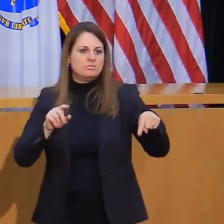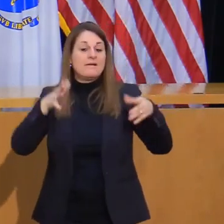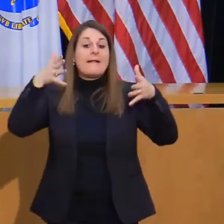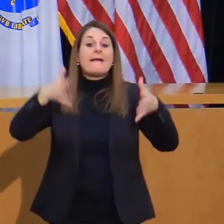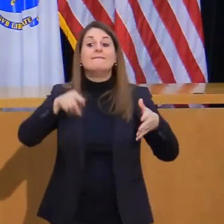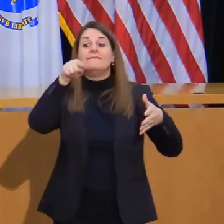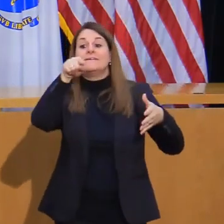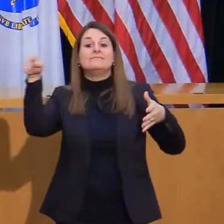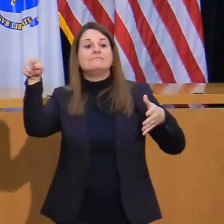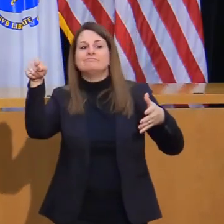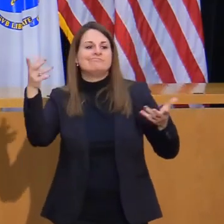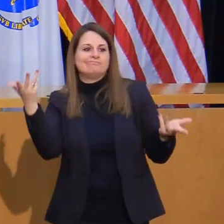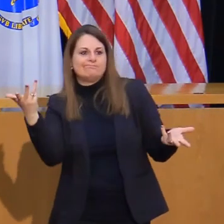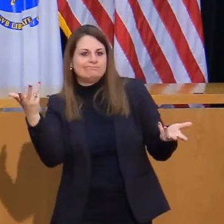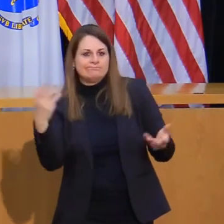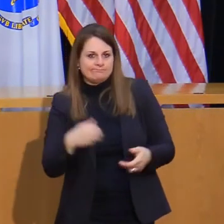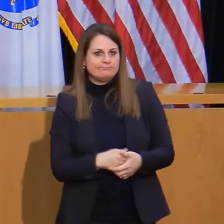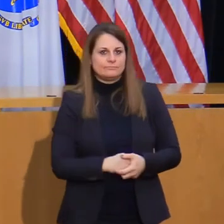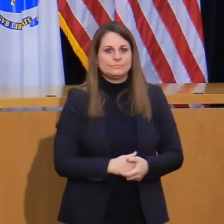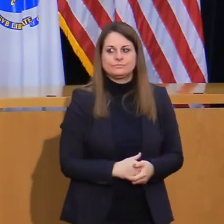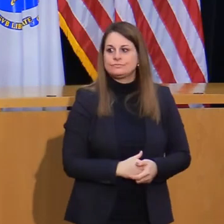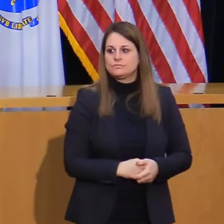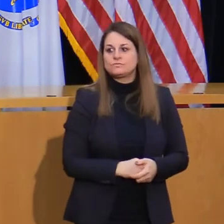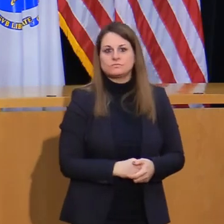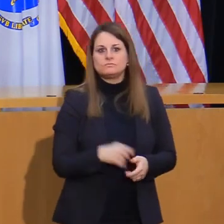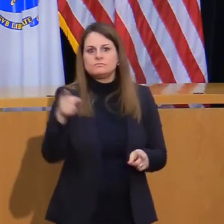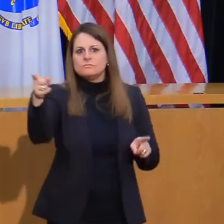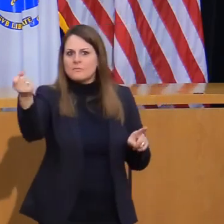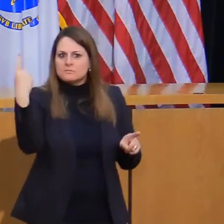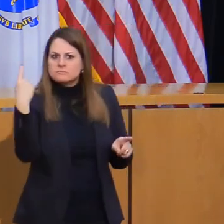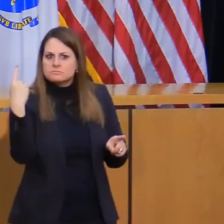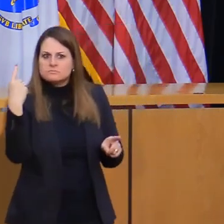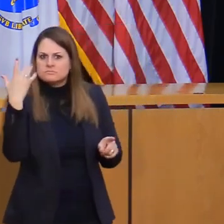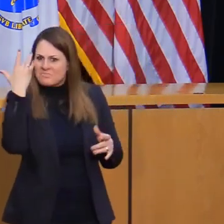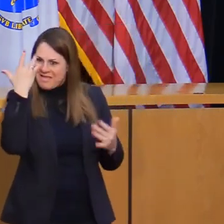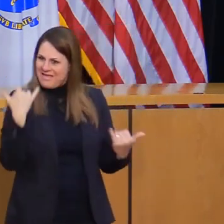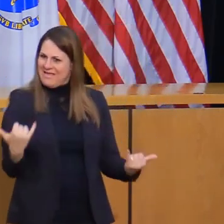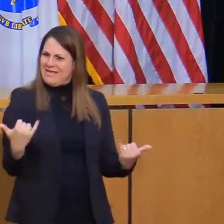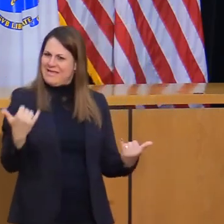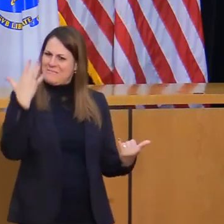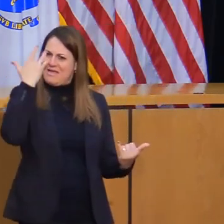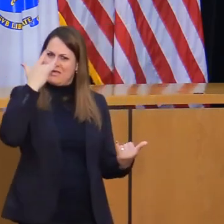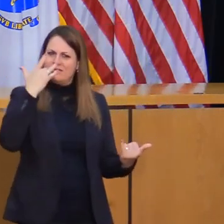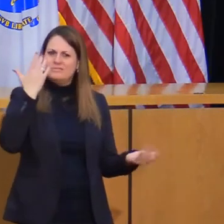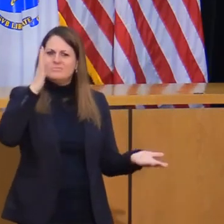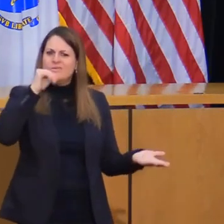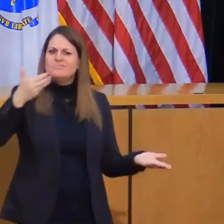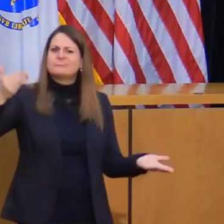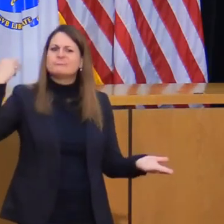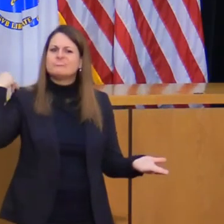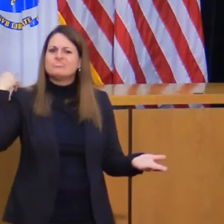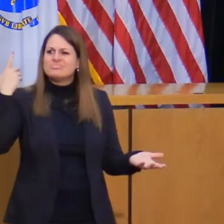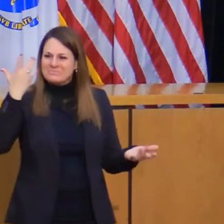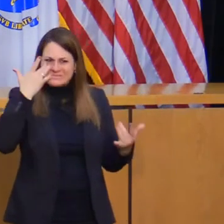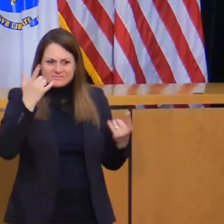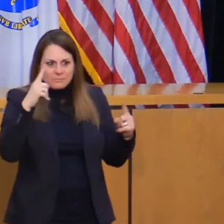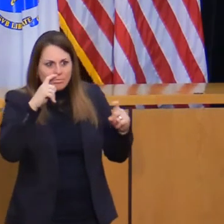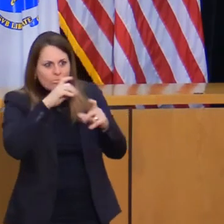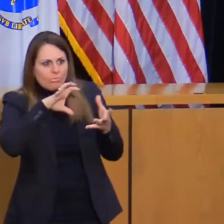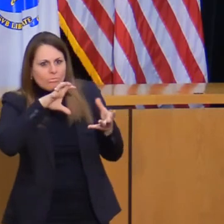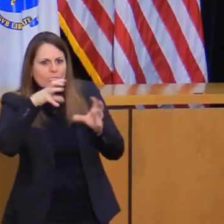Alliance. How many Secretary, vaccines? Can you explain the timing, why now? Is it because it was so complicated, or is the timing now just No. because this is